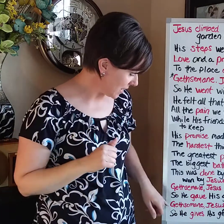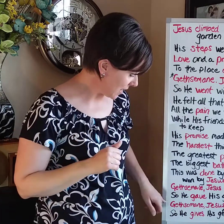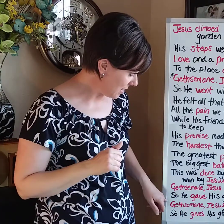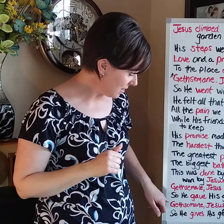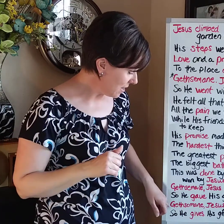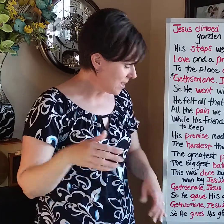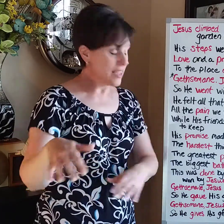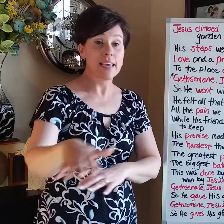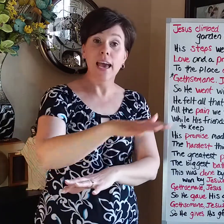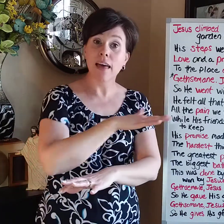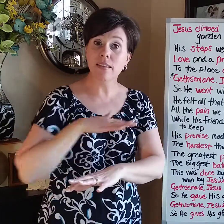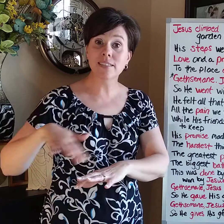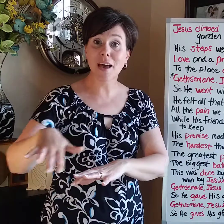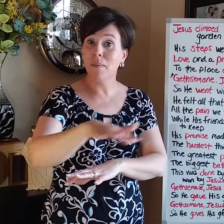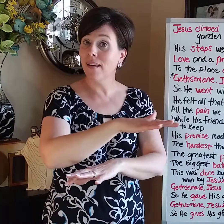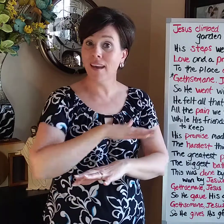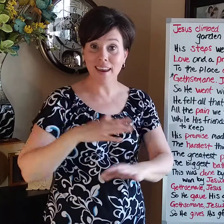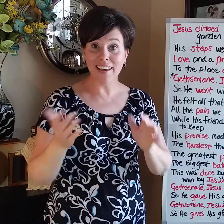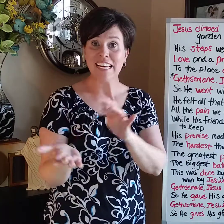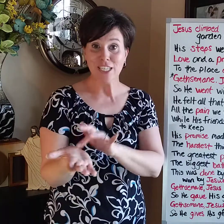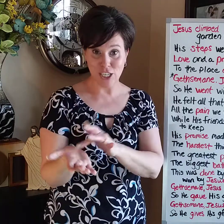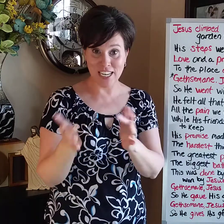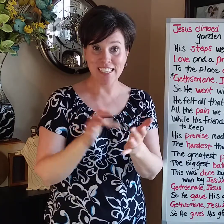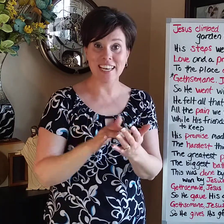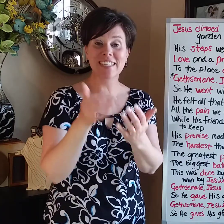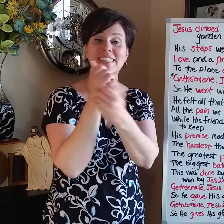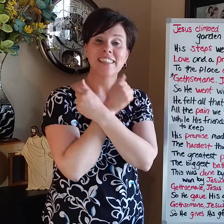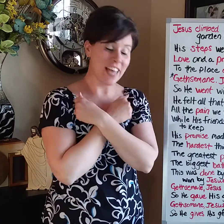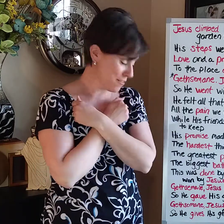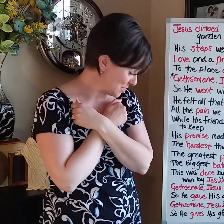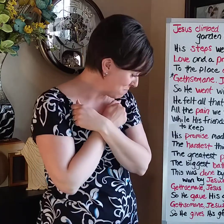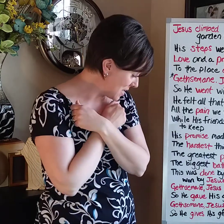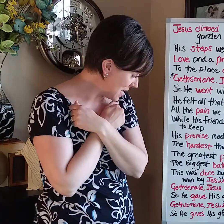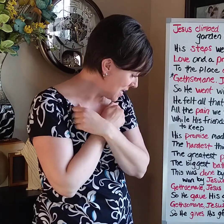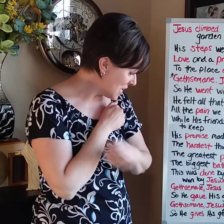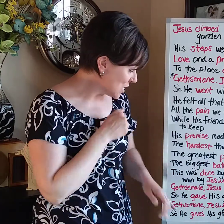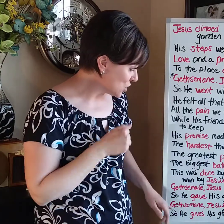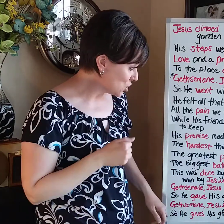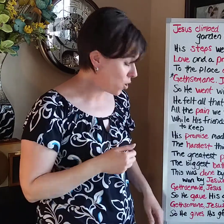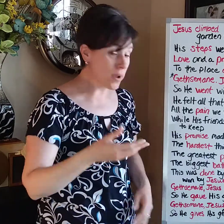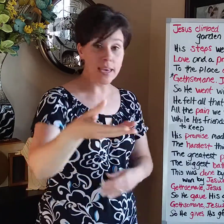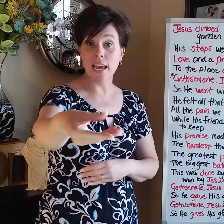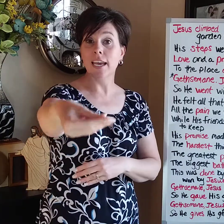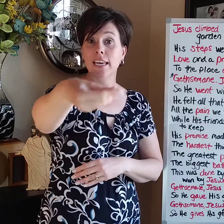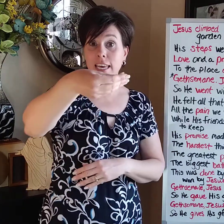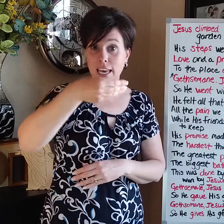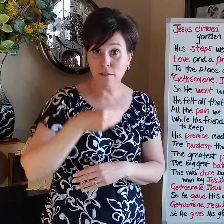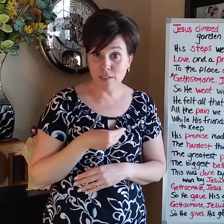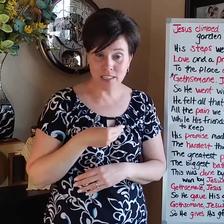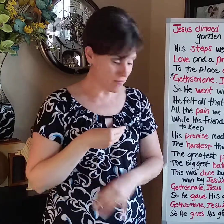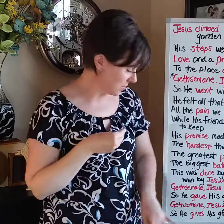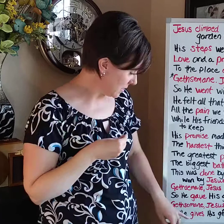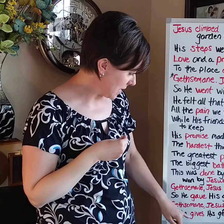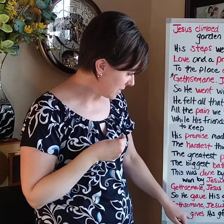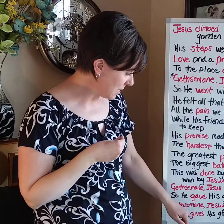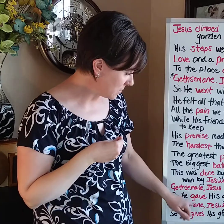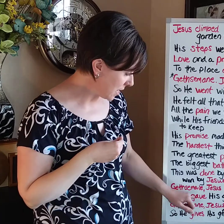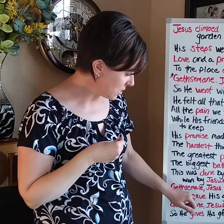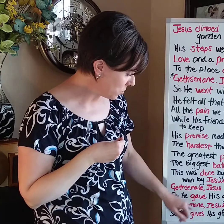again, Gethsemane, Jesus loves me. So he gives, the exact same sign as we used